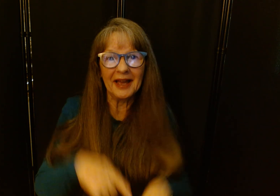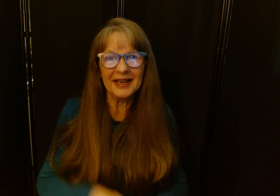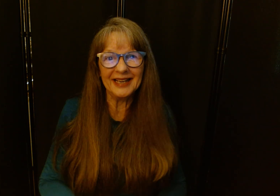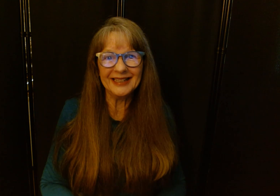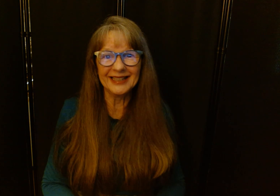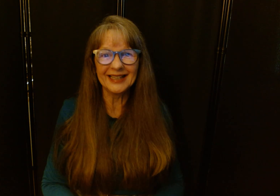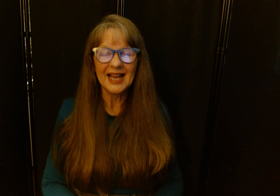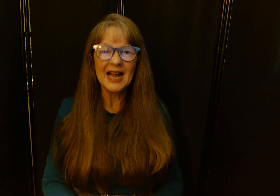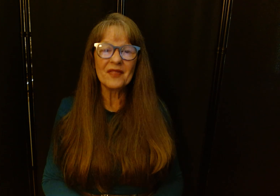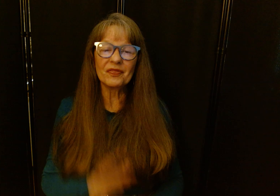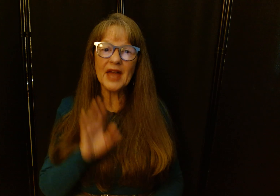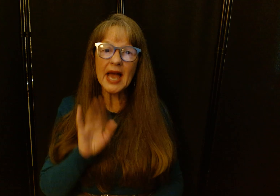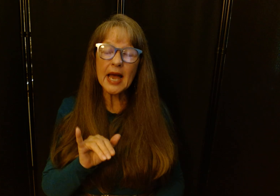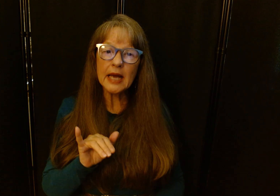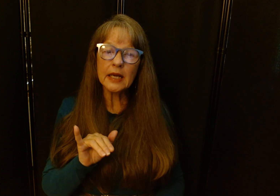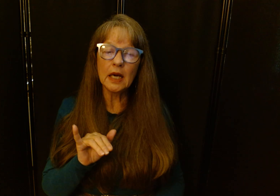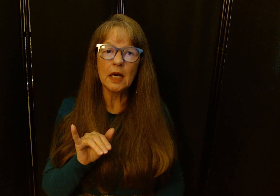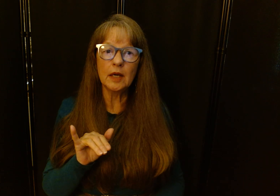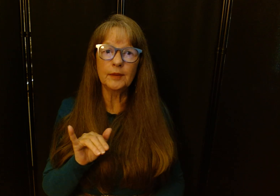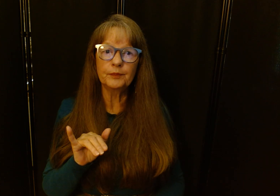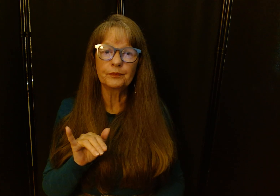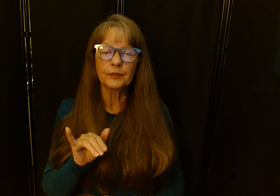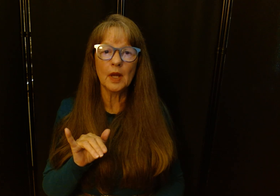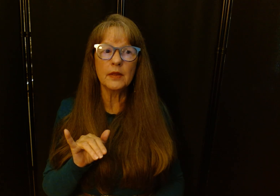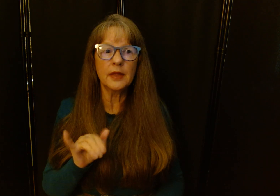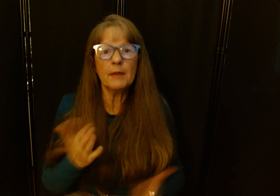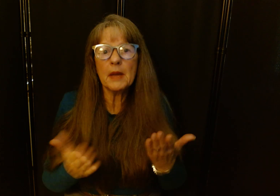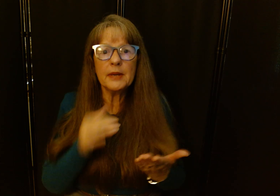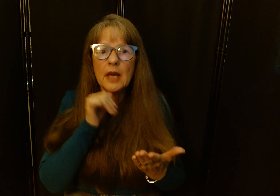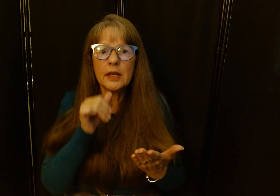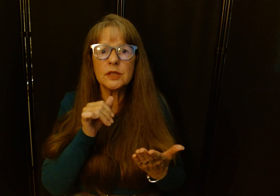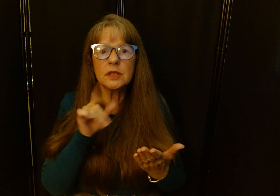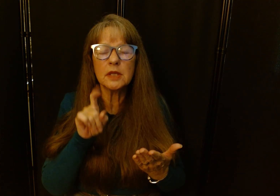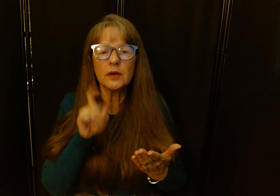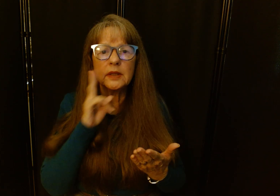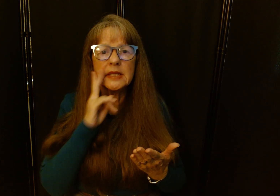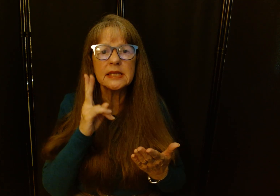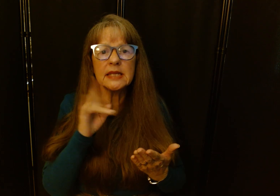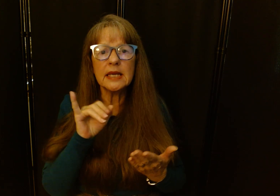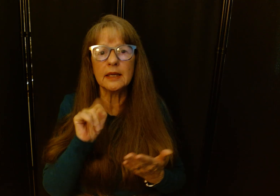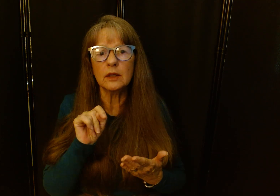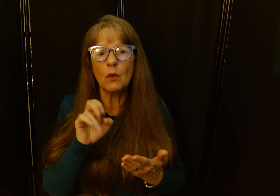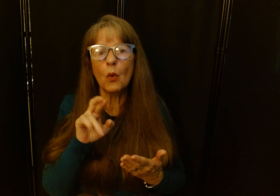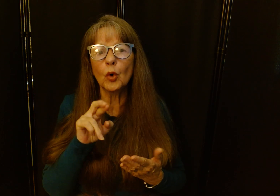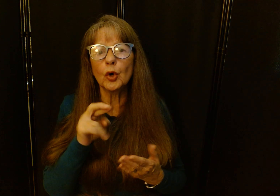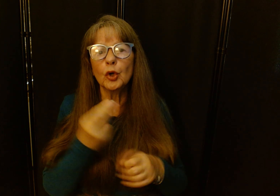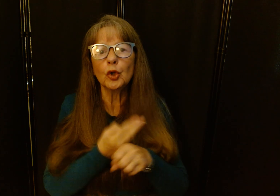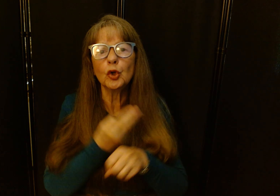sign, that maybe not necessarily see it or use